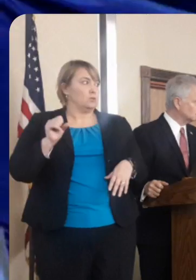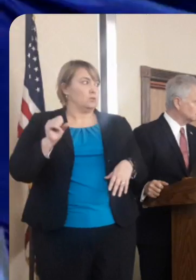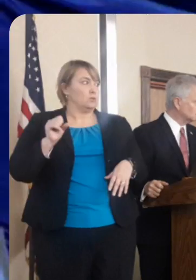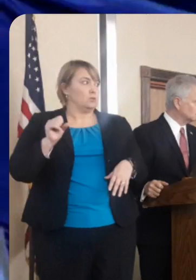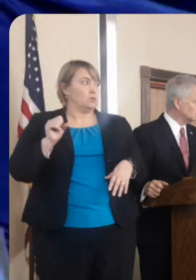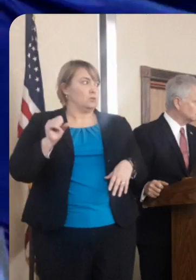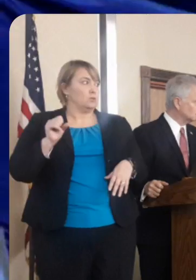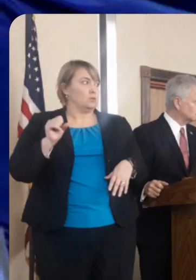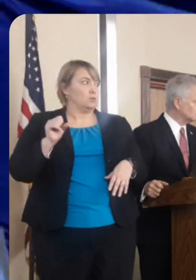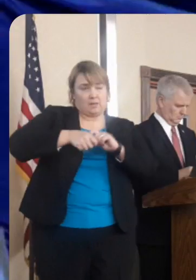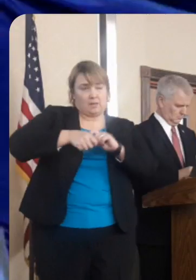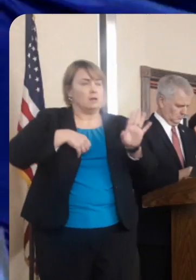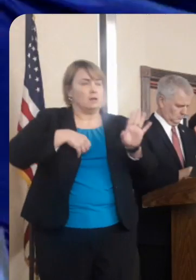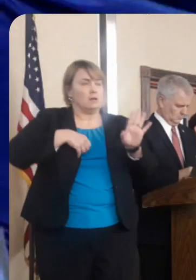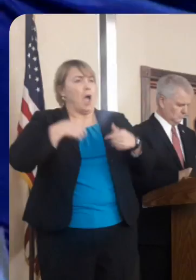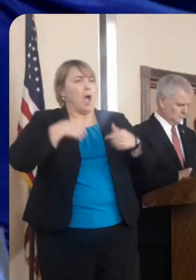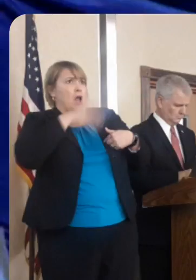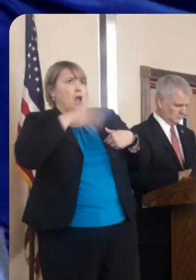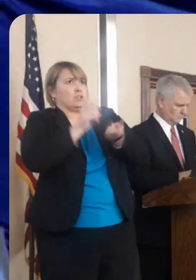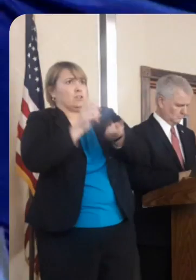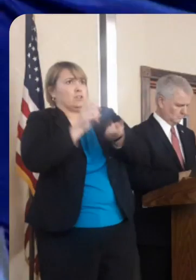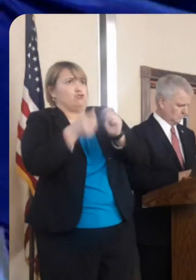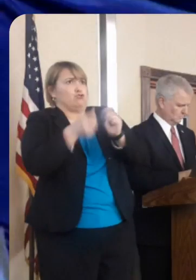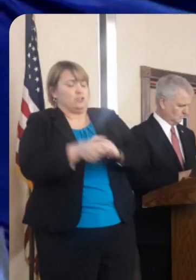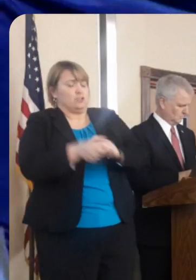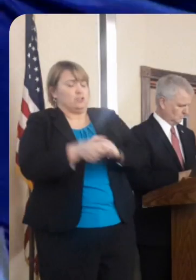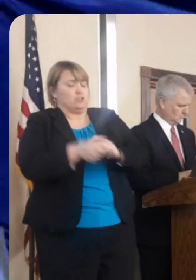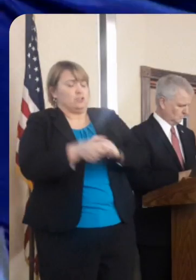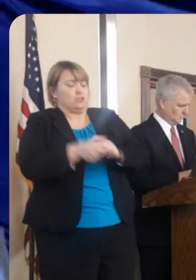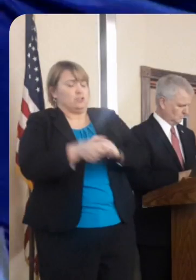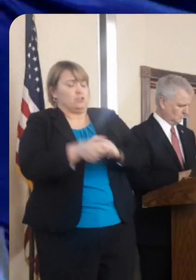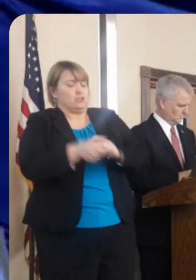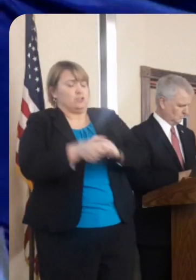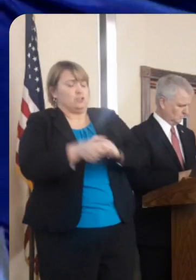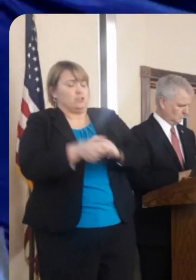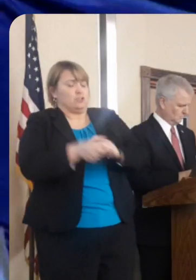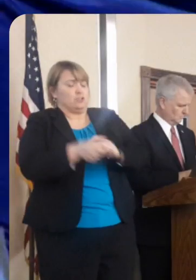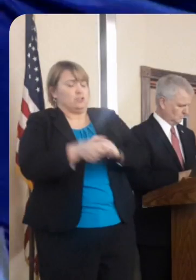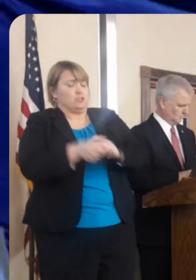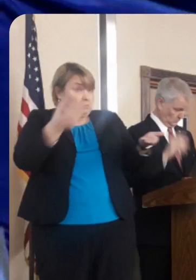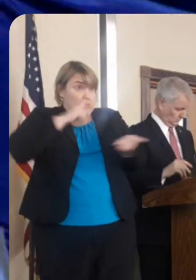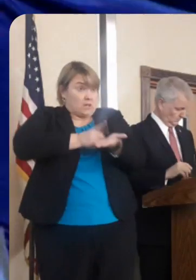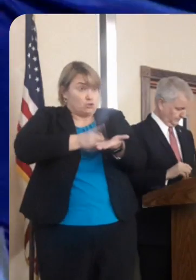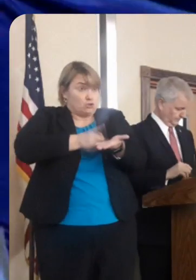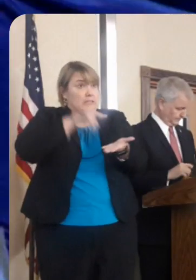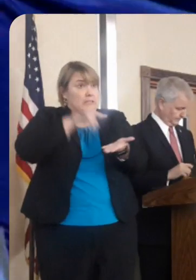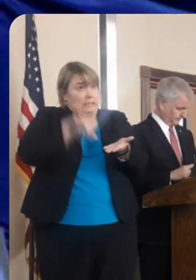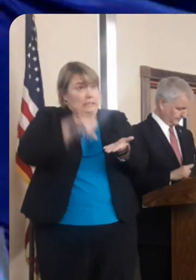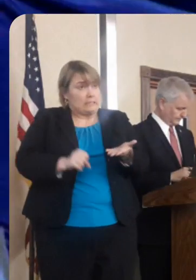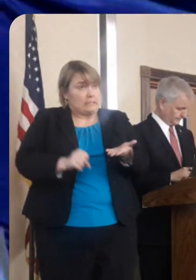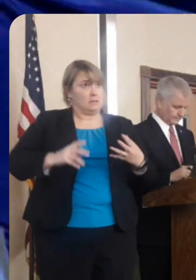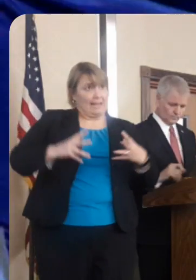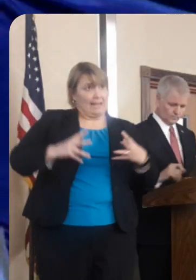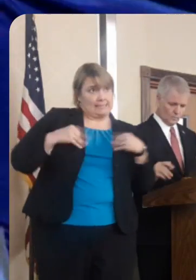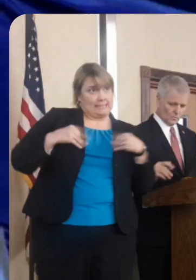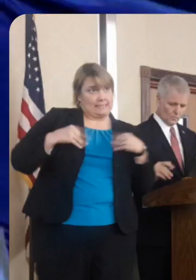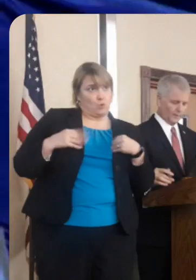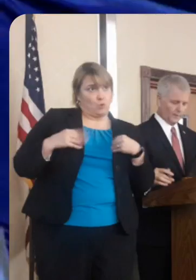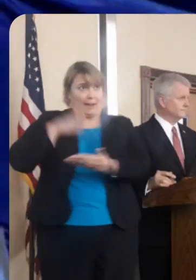had on the floor. What you had on the floor, sir, was what was noticed to us. So I was going into debate.